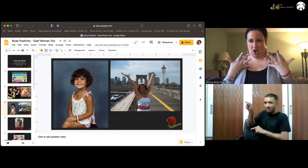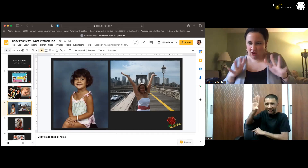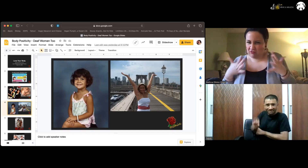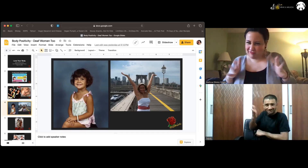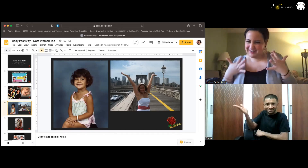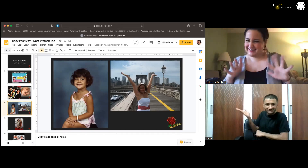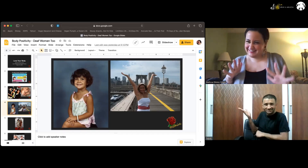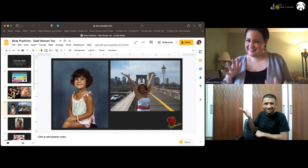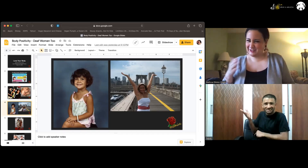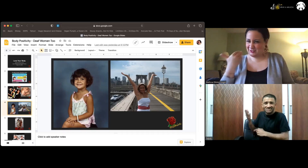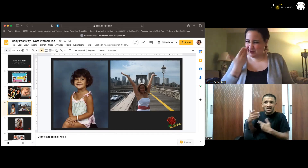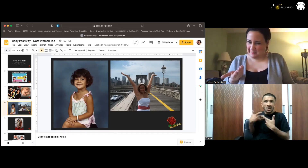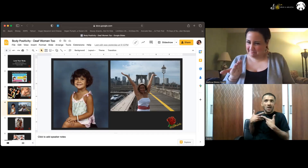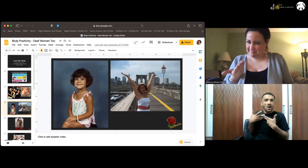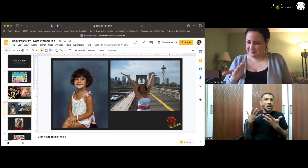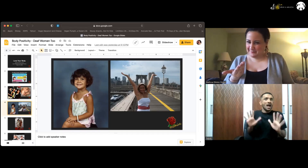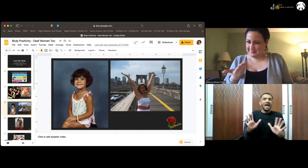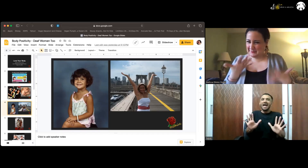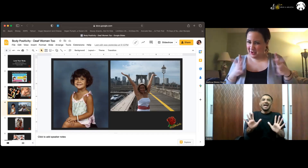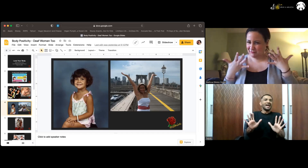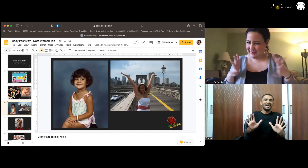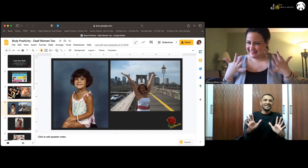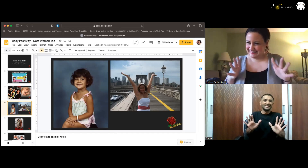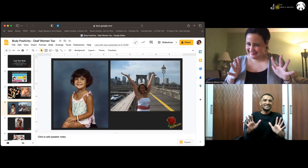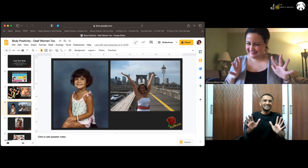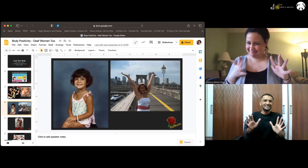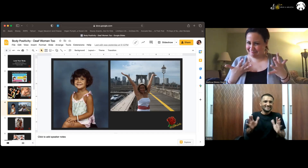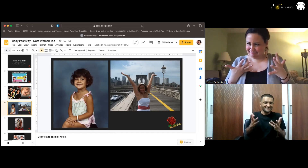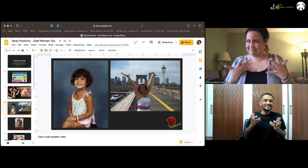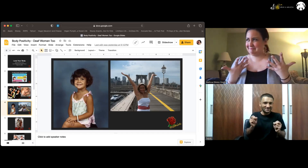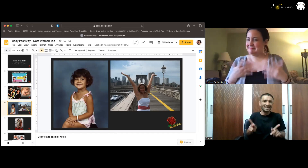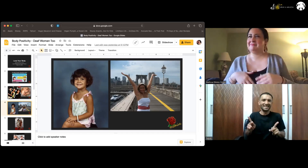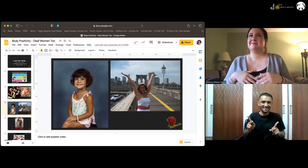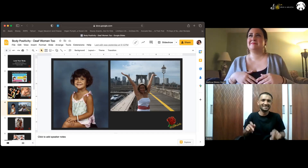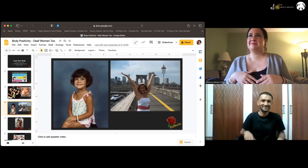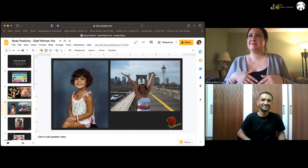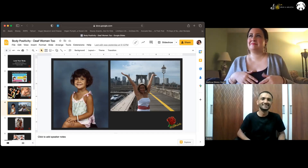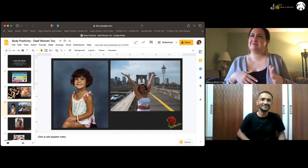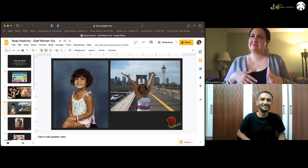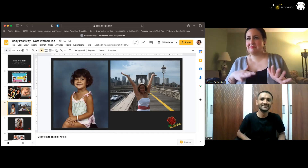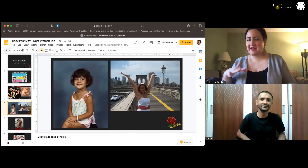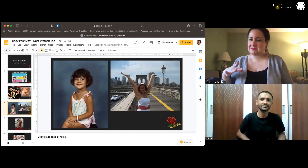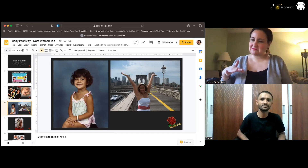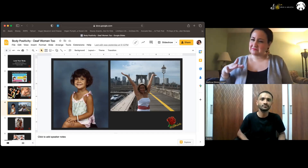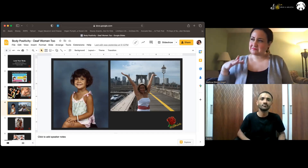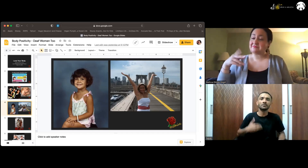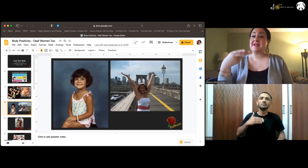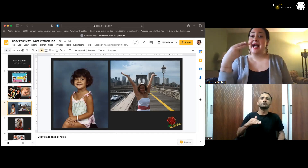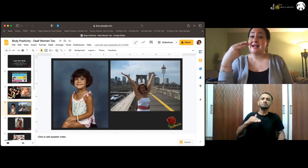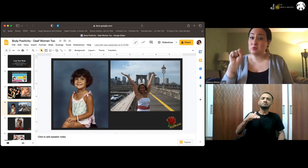uh, compared to other people, I didn't, I was,